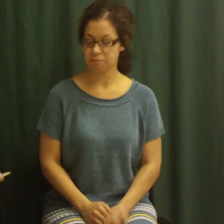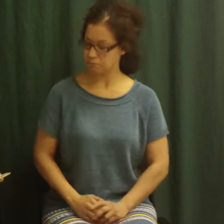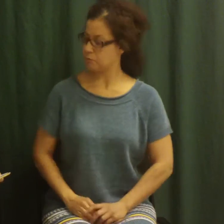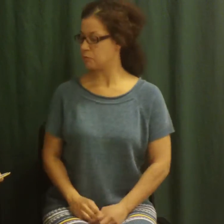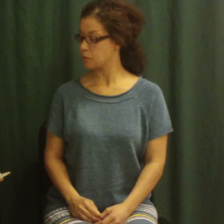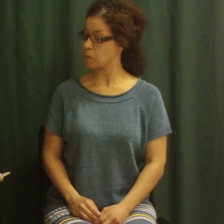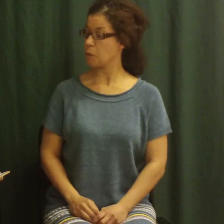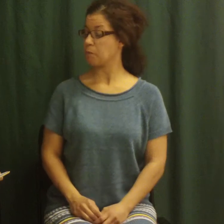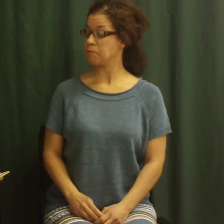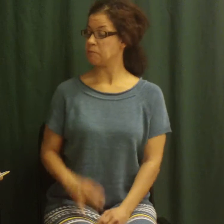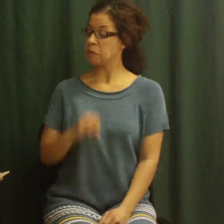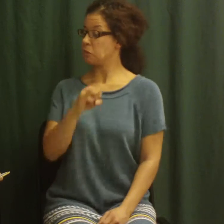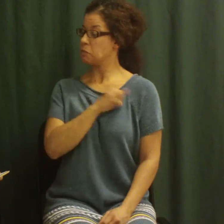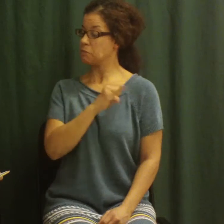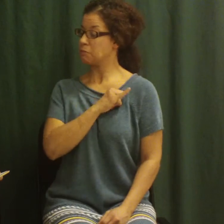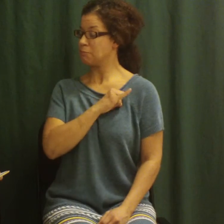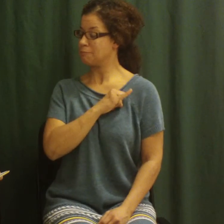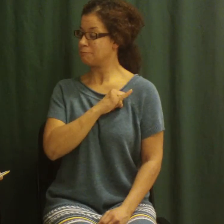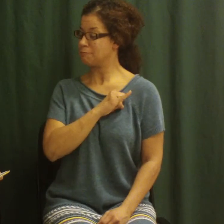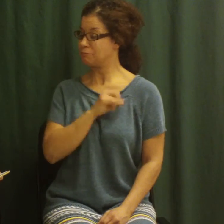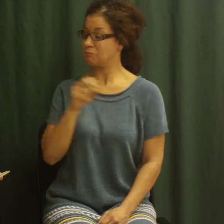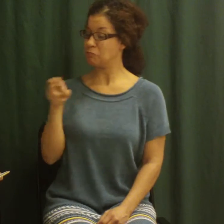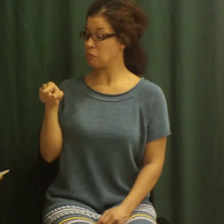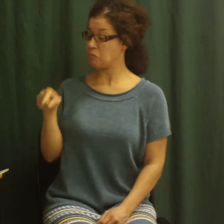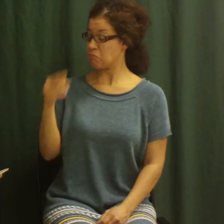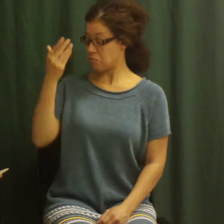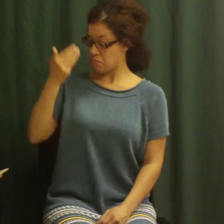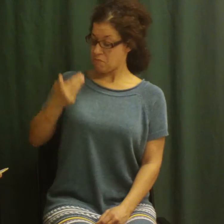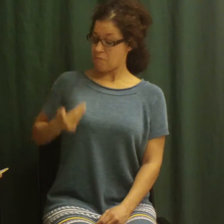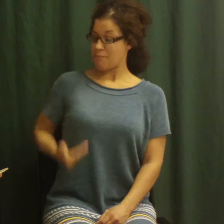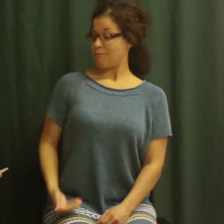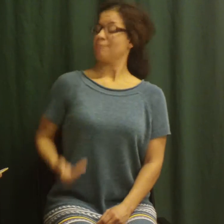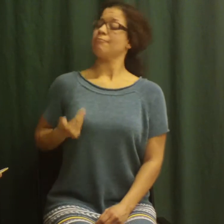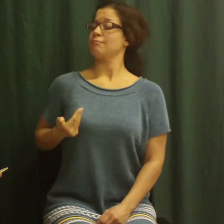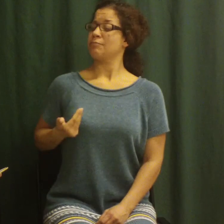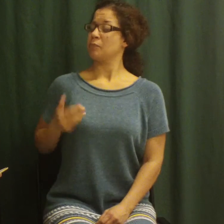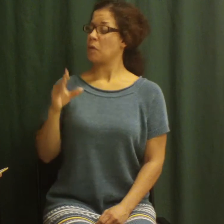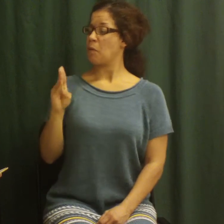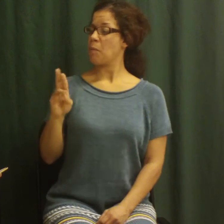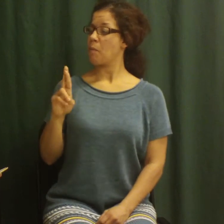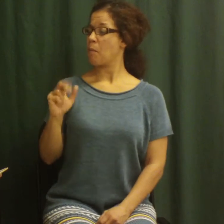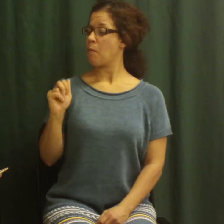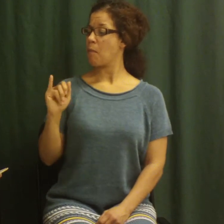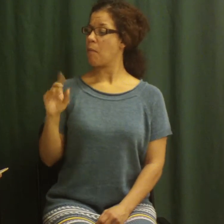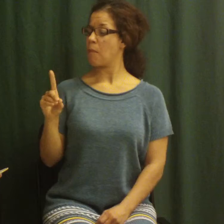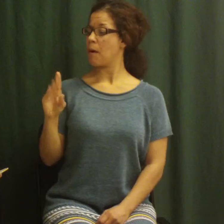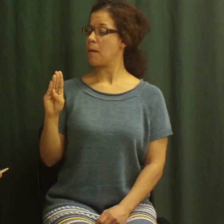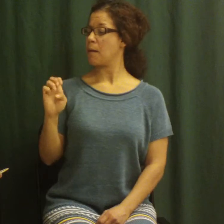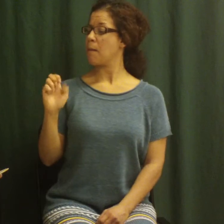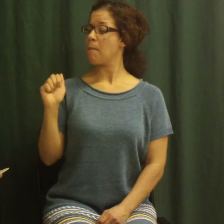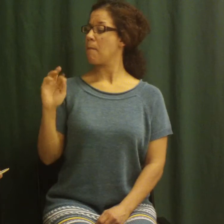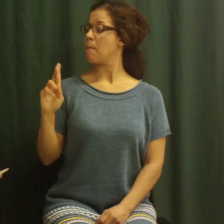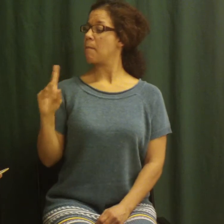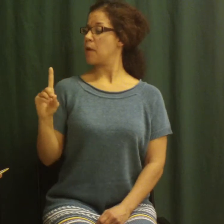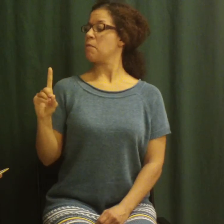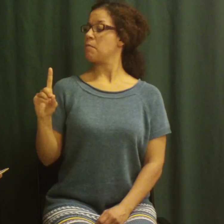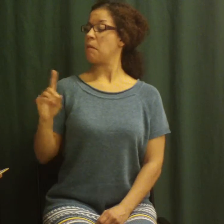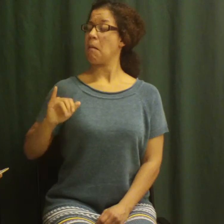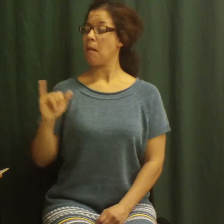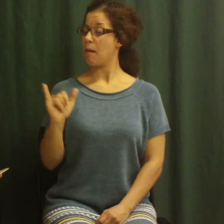"Well, Jeremy Jacob," he said, "you're looking at Braid Beard and his crew. We've